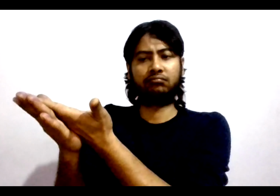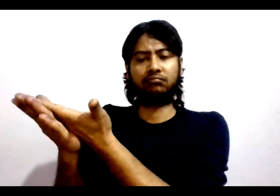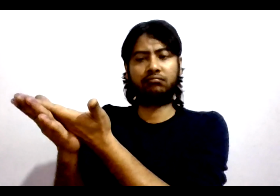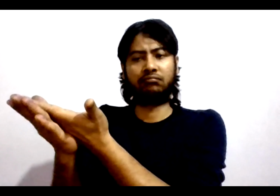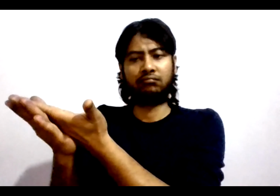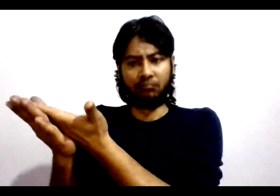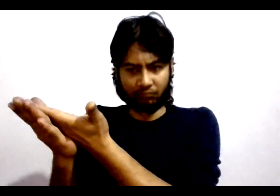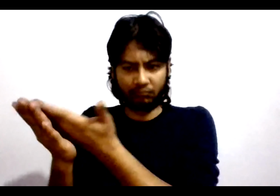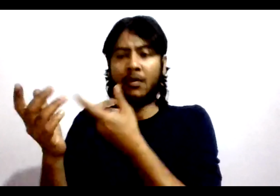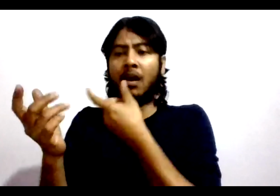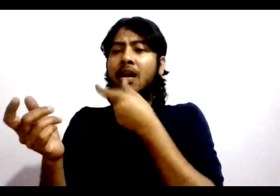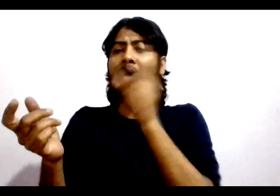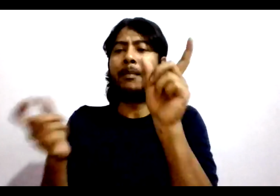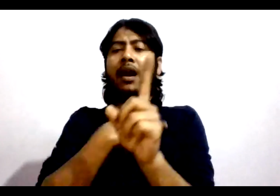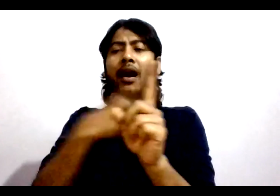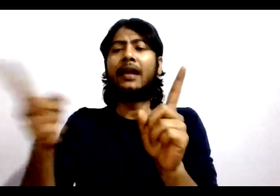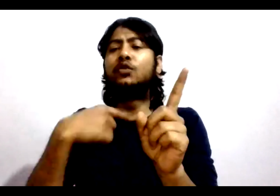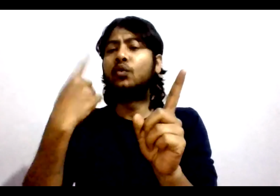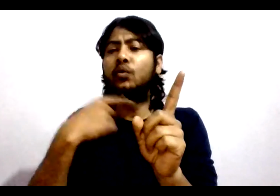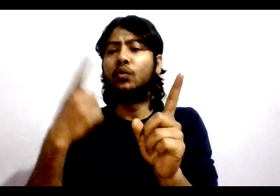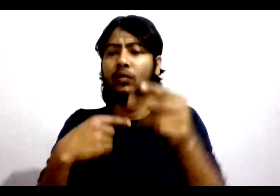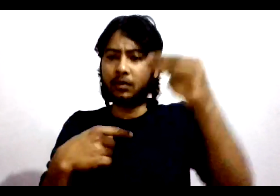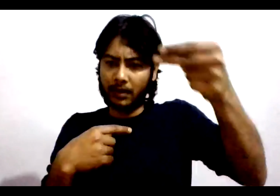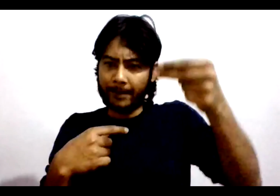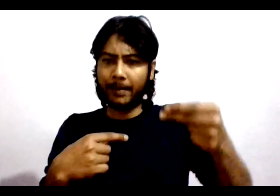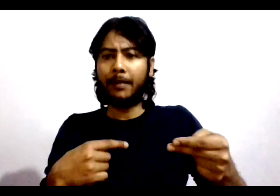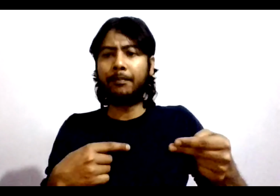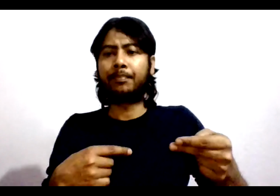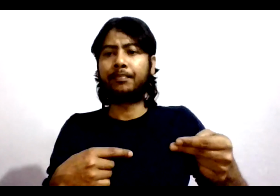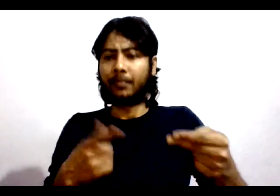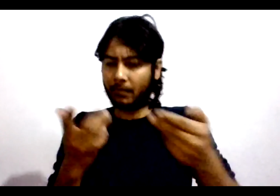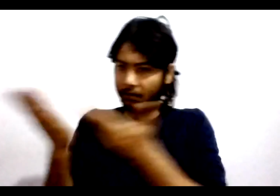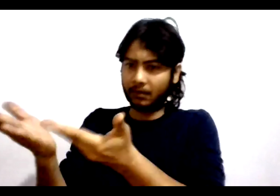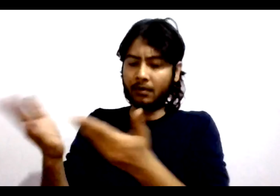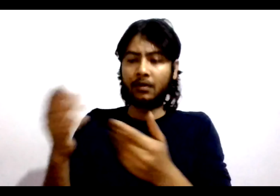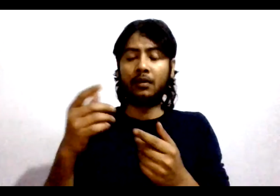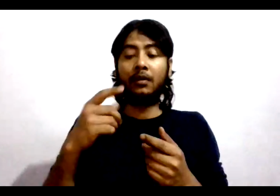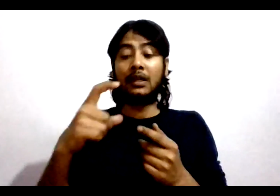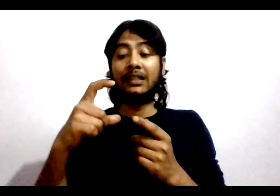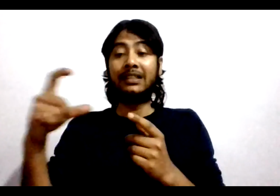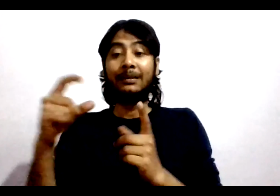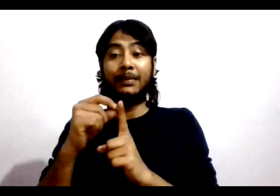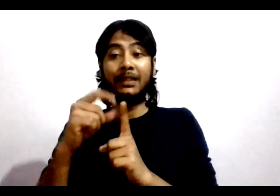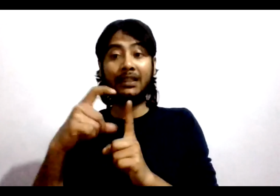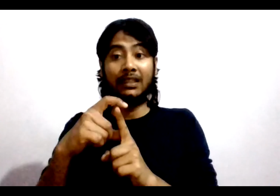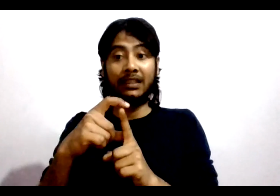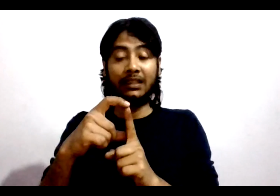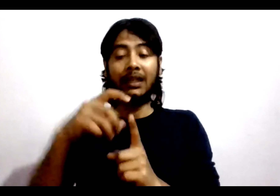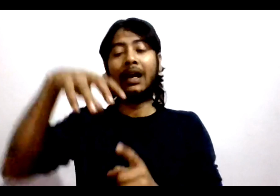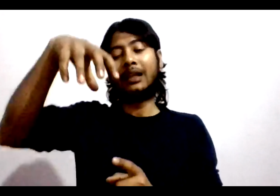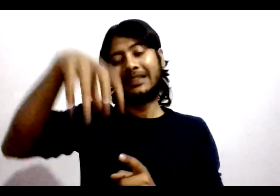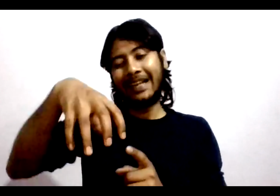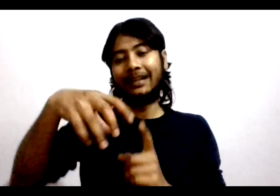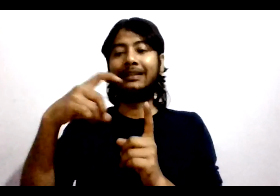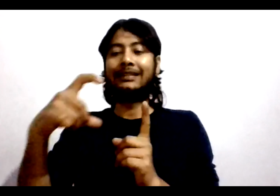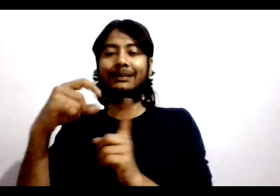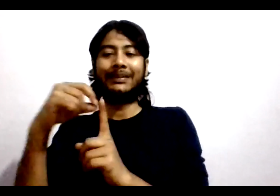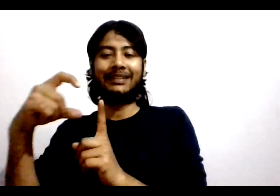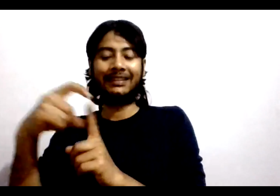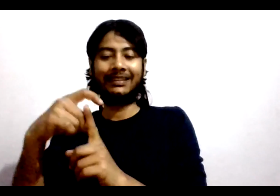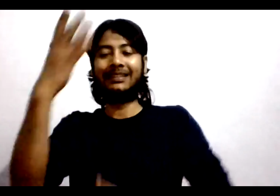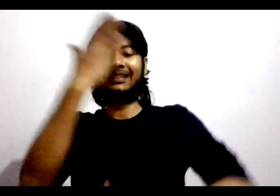respondents, and then it can take up the matters like a court case. It can issue notices to the opposite parties and departments